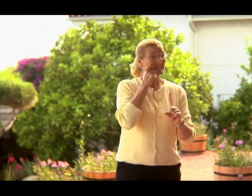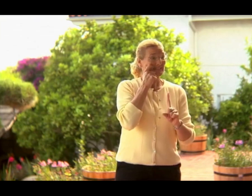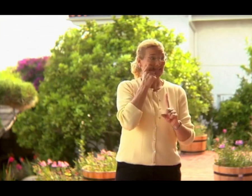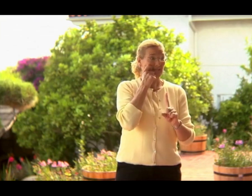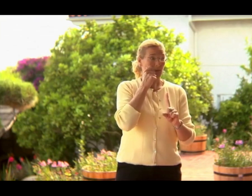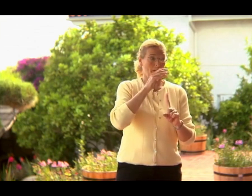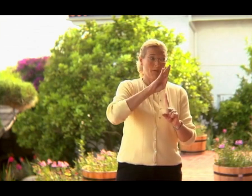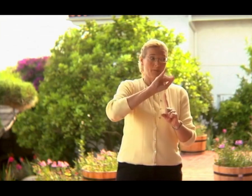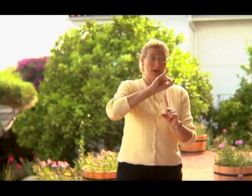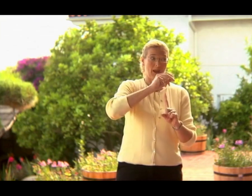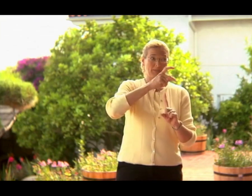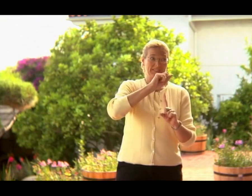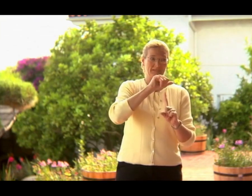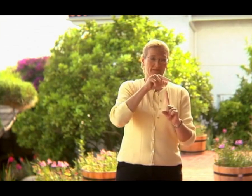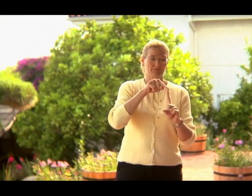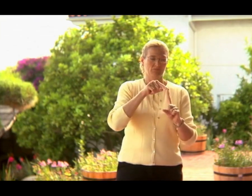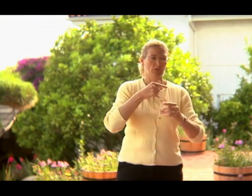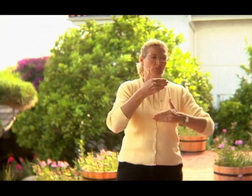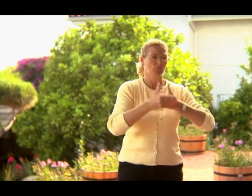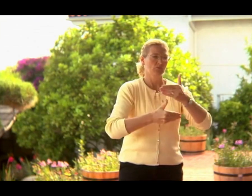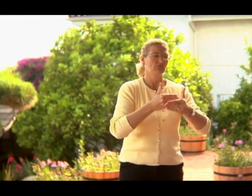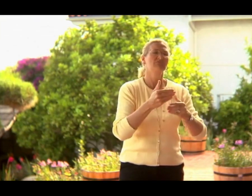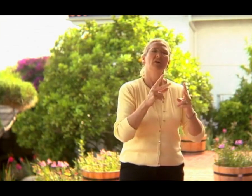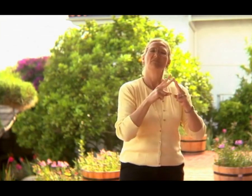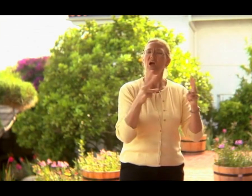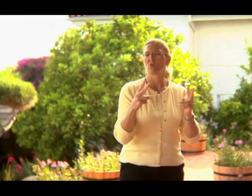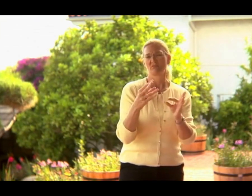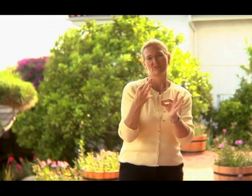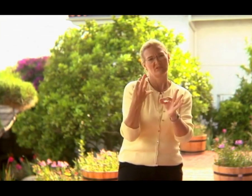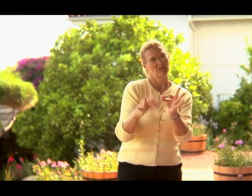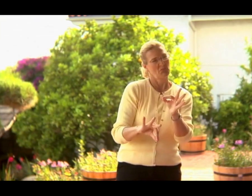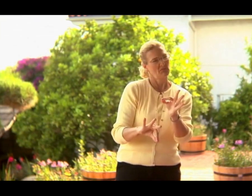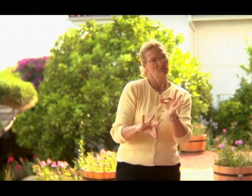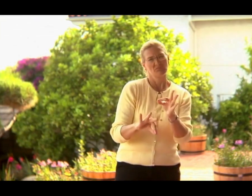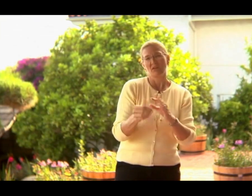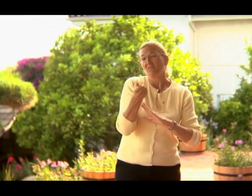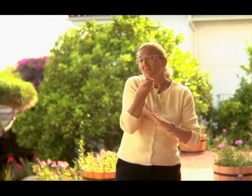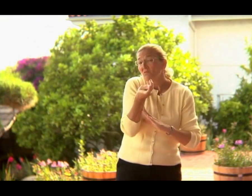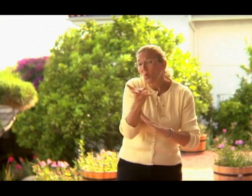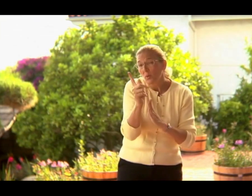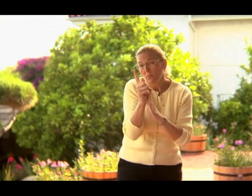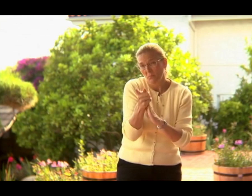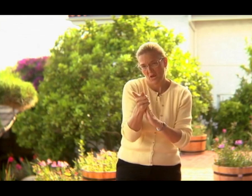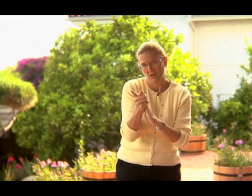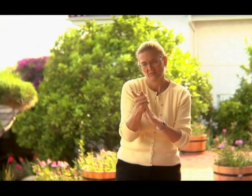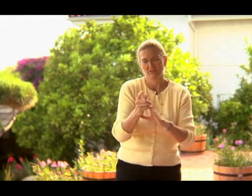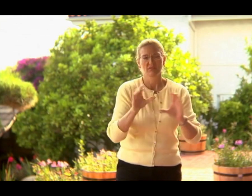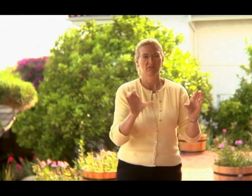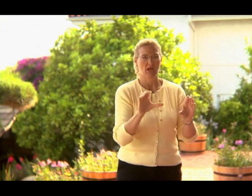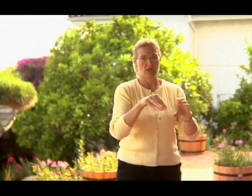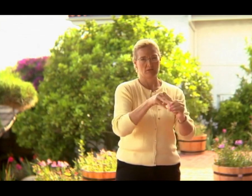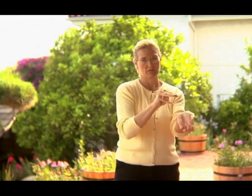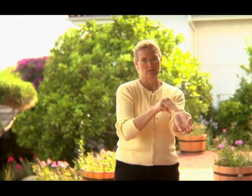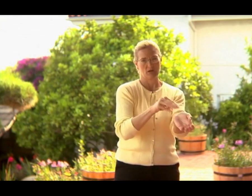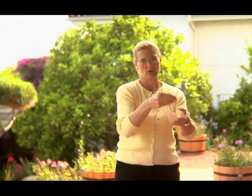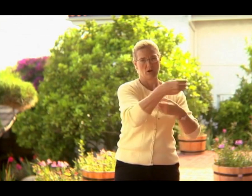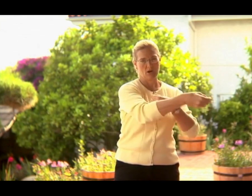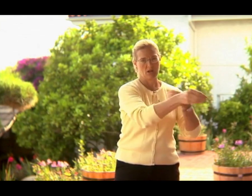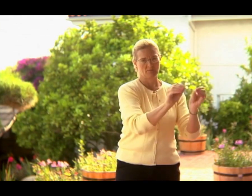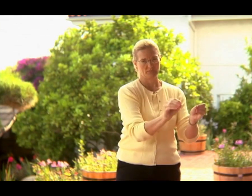The skin biopsy procedure is very simple and only takes a few minutes. It's done in a doctor's